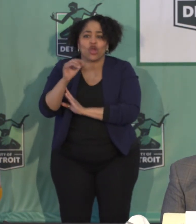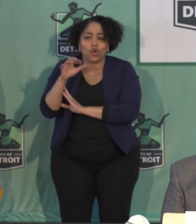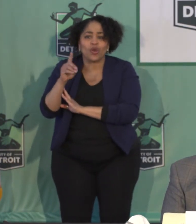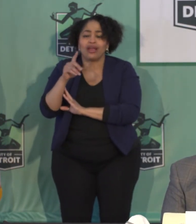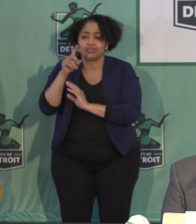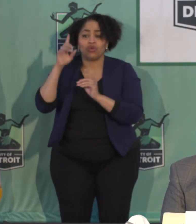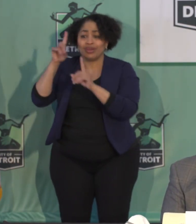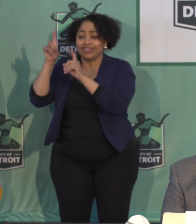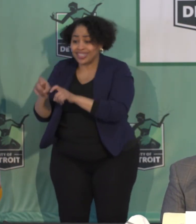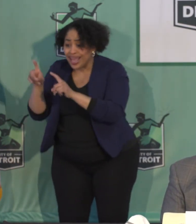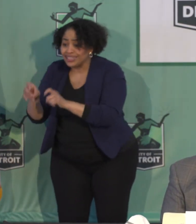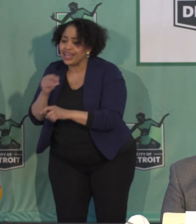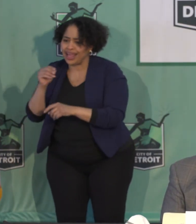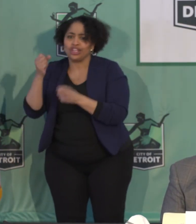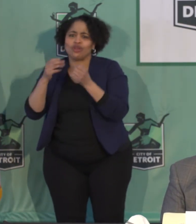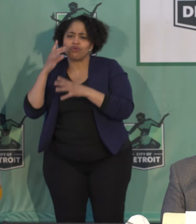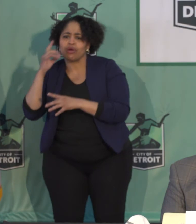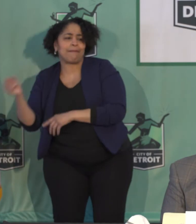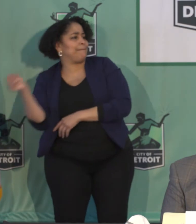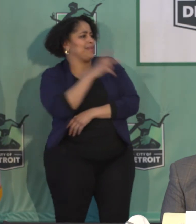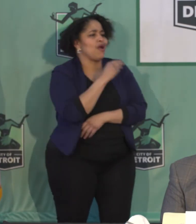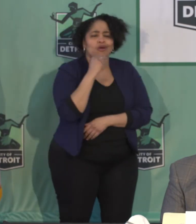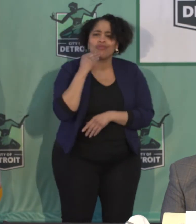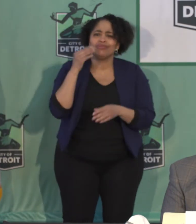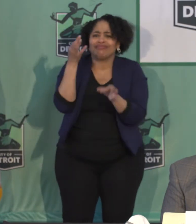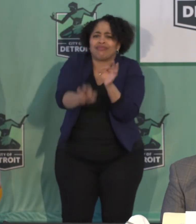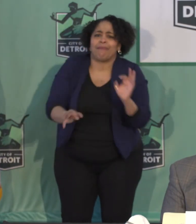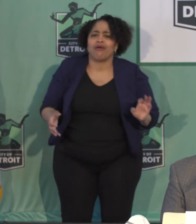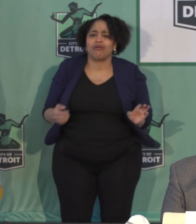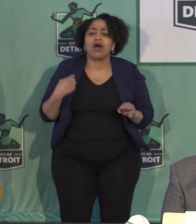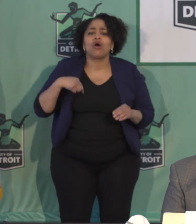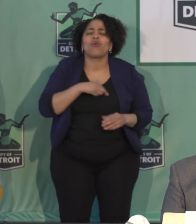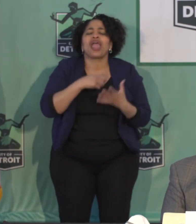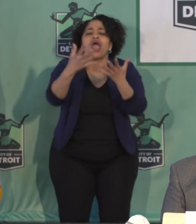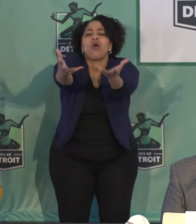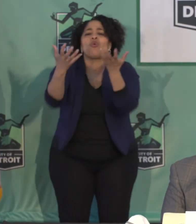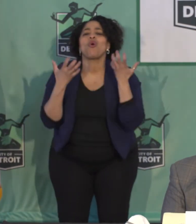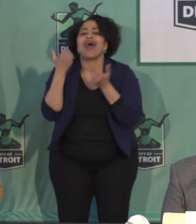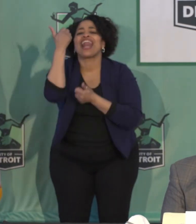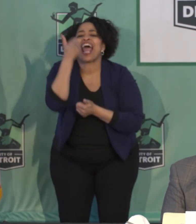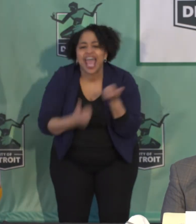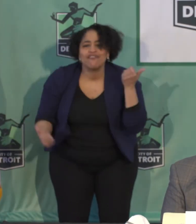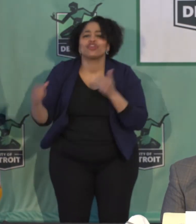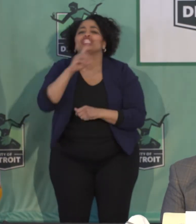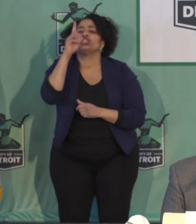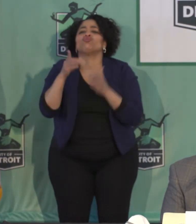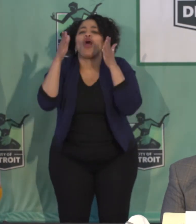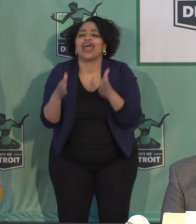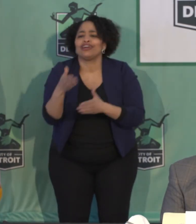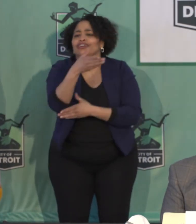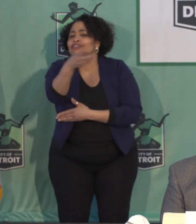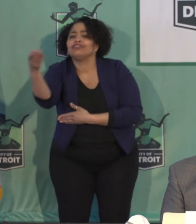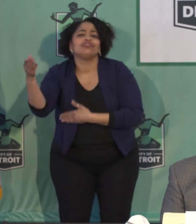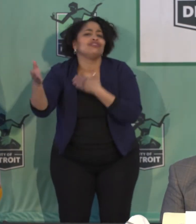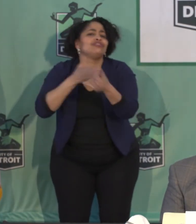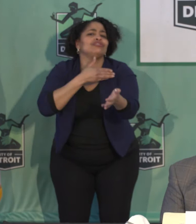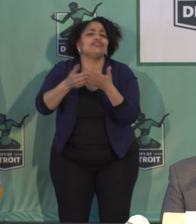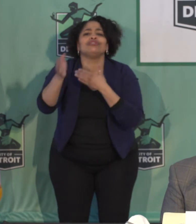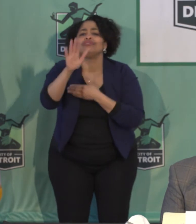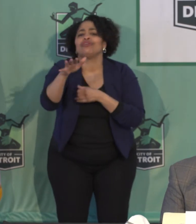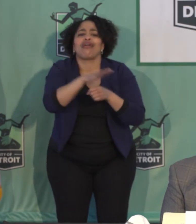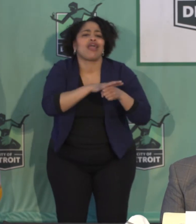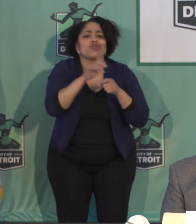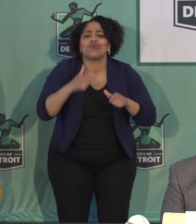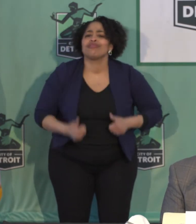the driver will take you right back home. We want every single Detroiter, regardless of your income, regardless of your